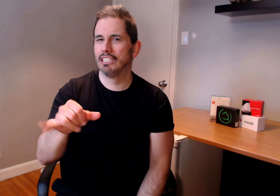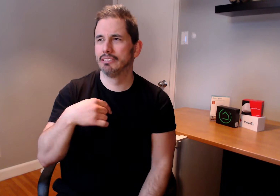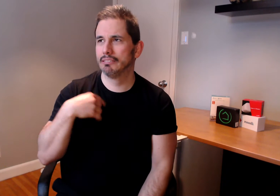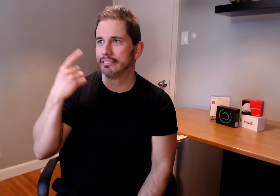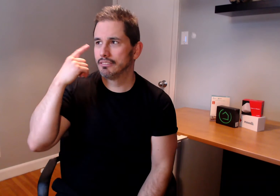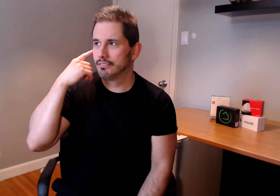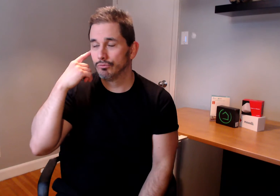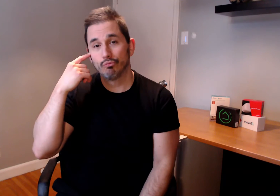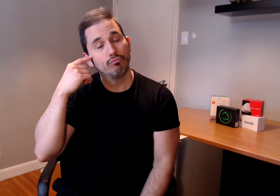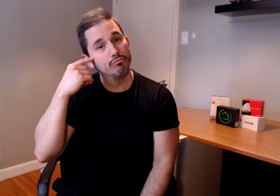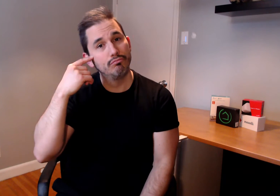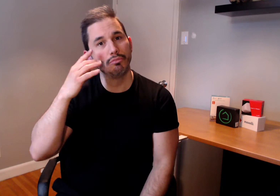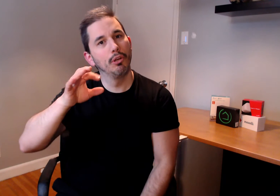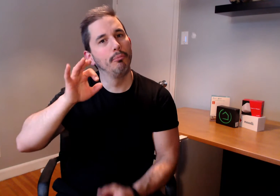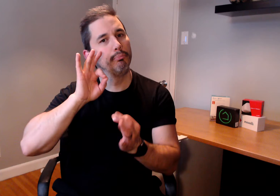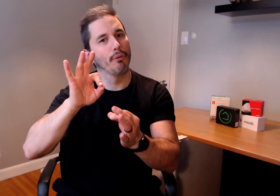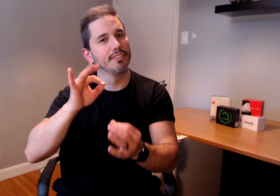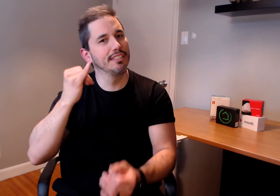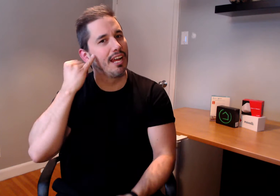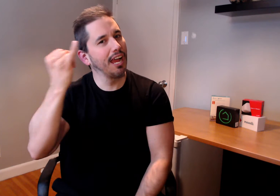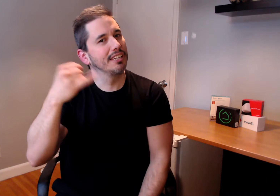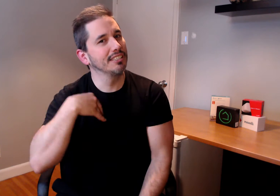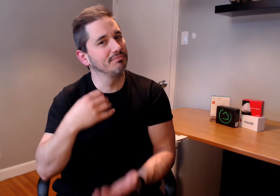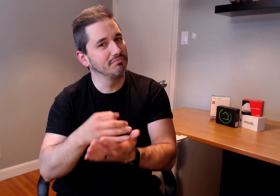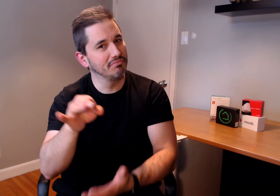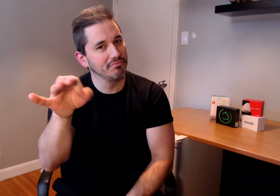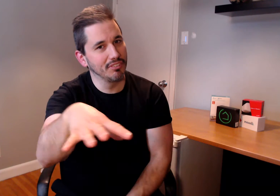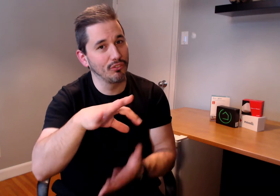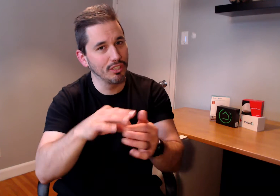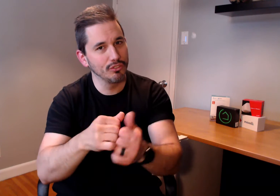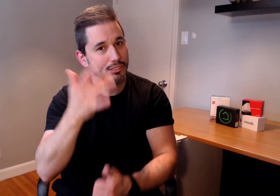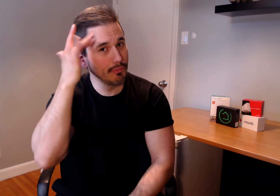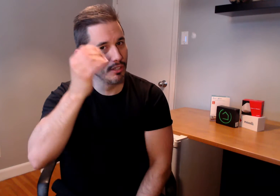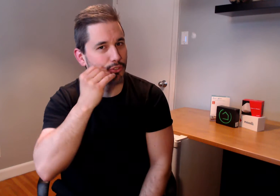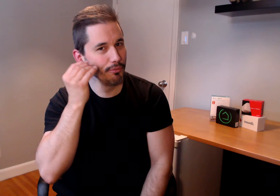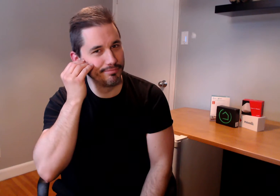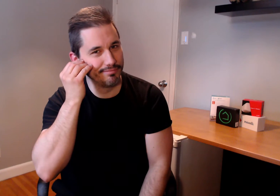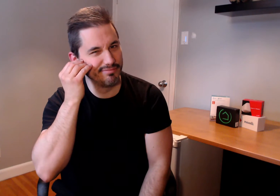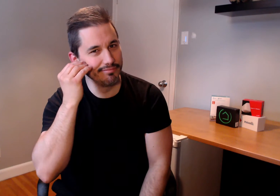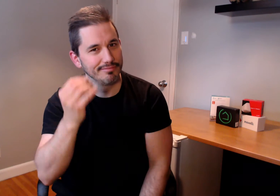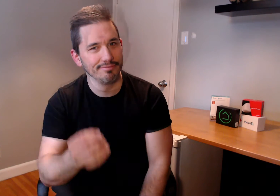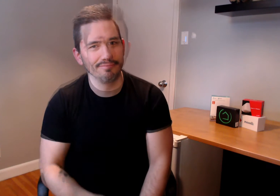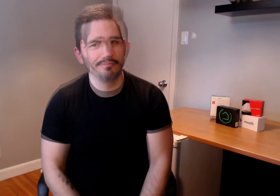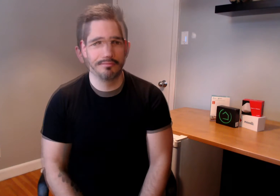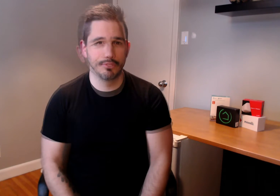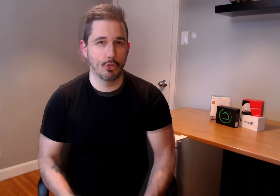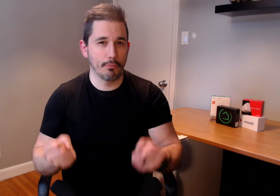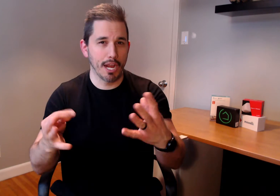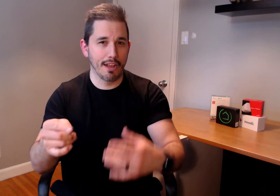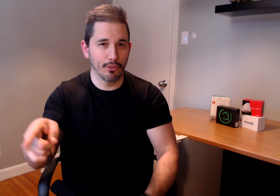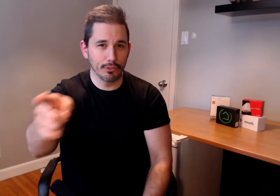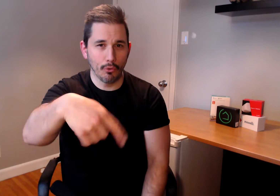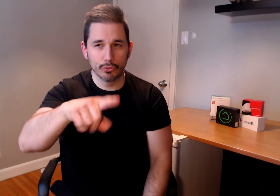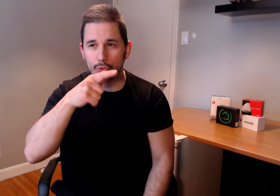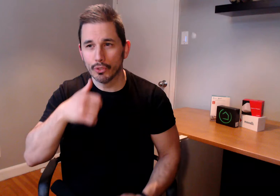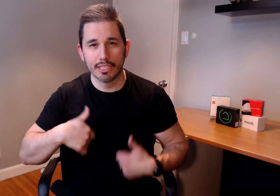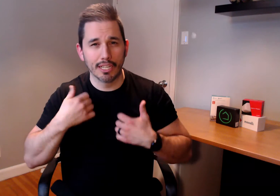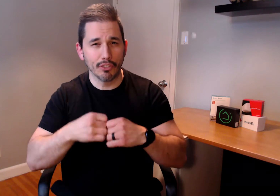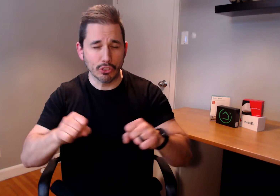be very cold. And this made me think actually, well, this is the perfect time to share one way that you could use your smart home in this kind of